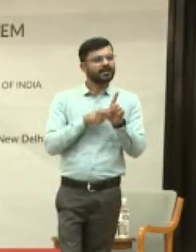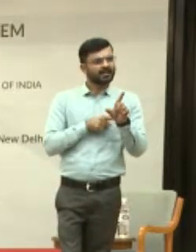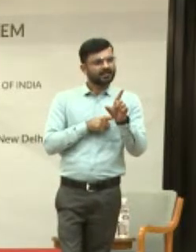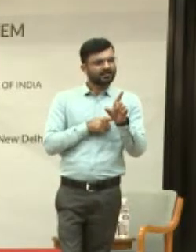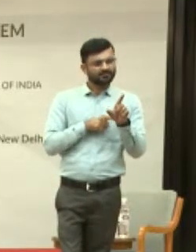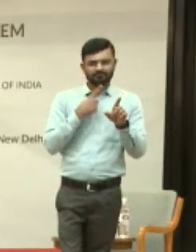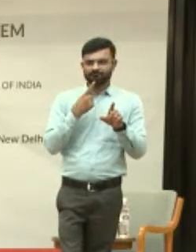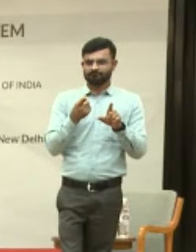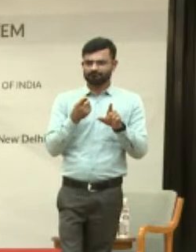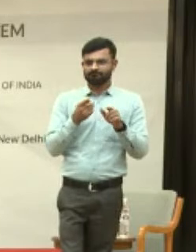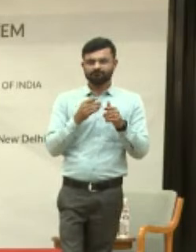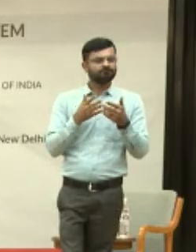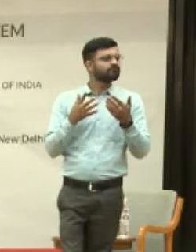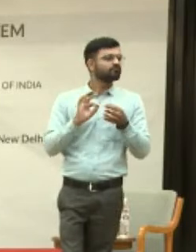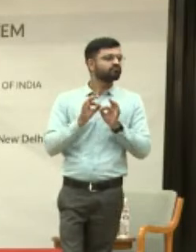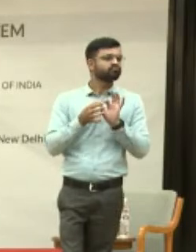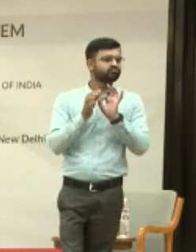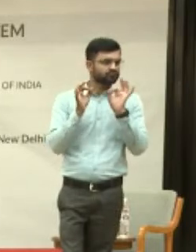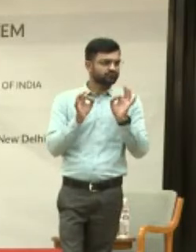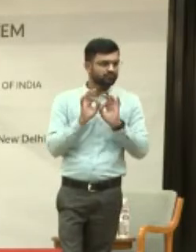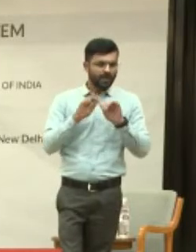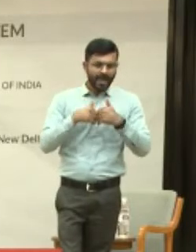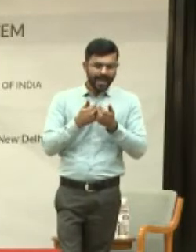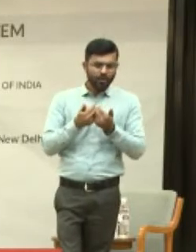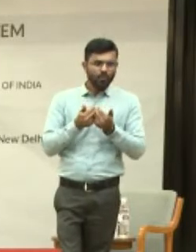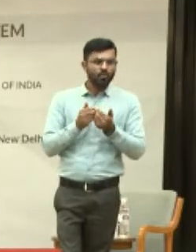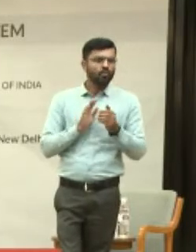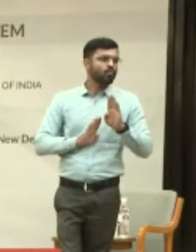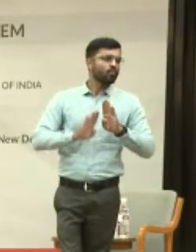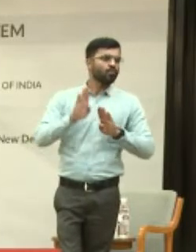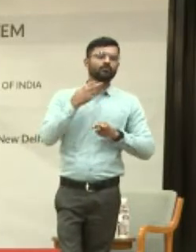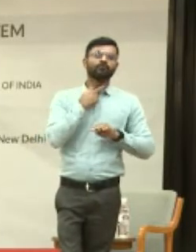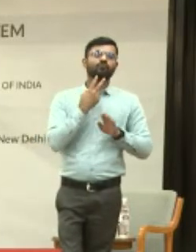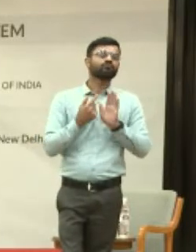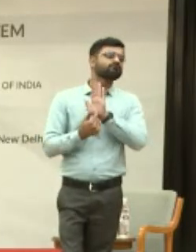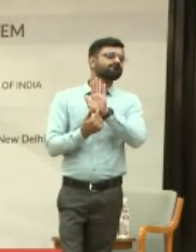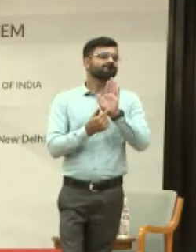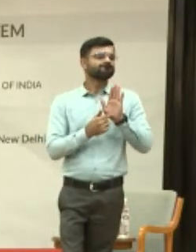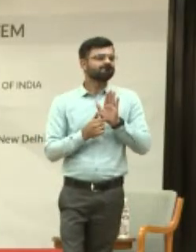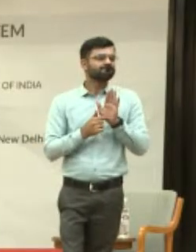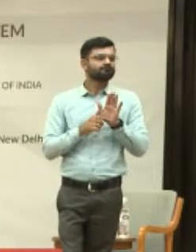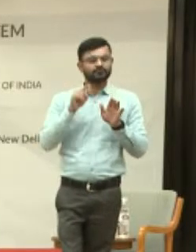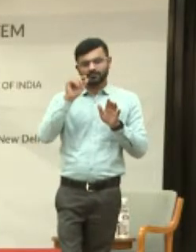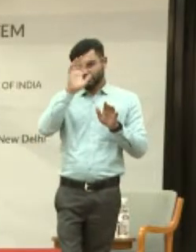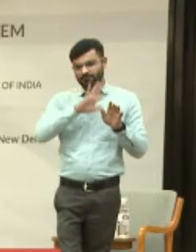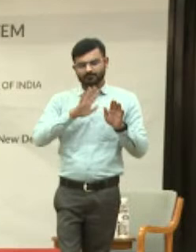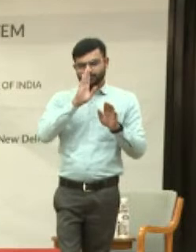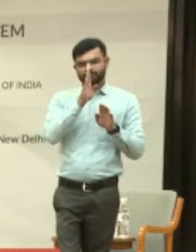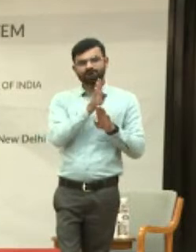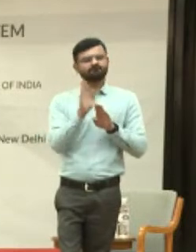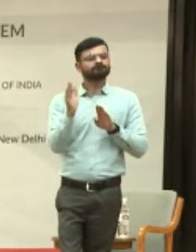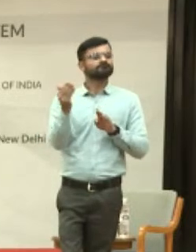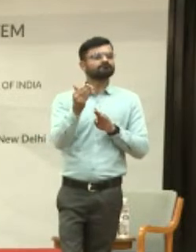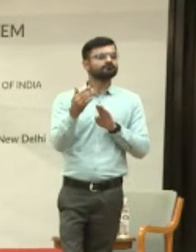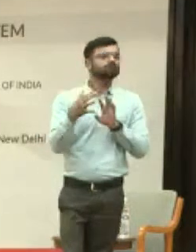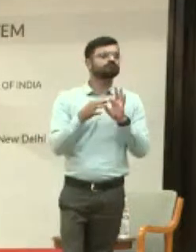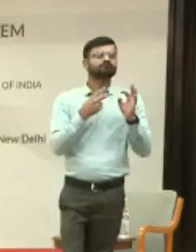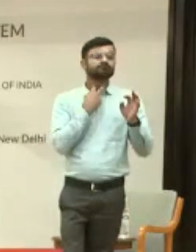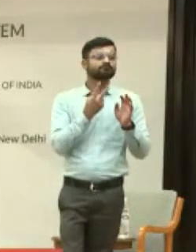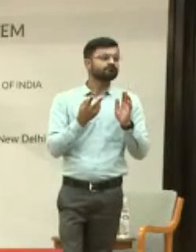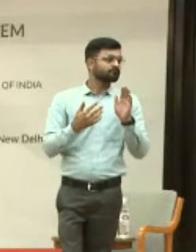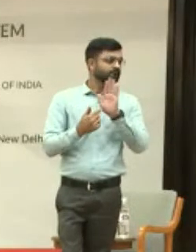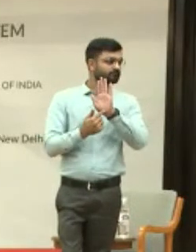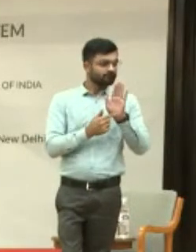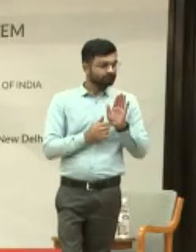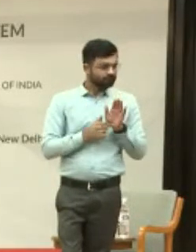are not Switzerland. So how do we raise our voices? In an indirect democracy, we raise our